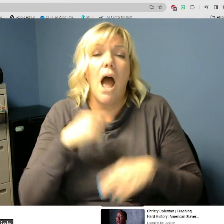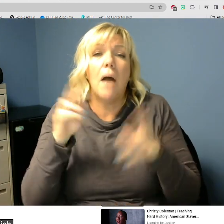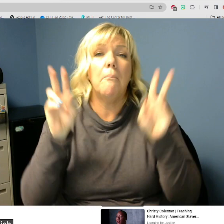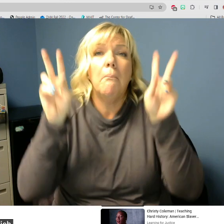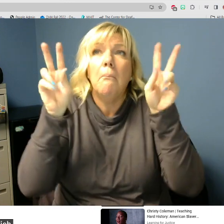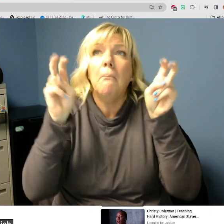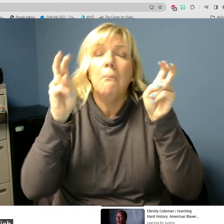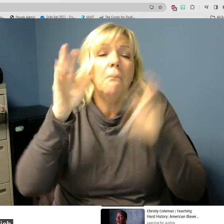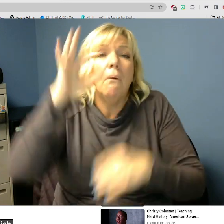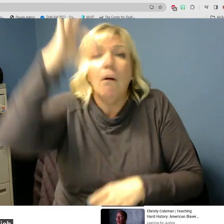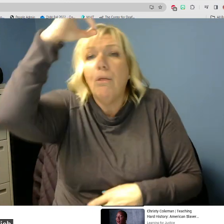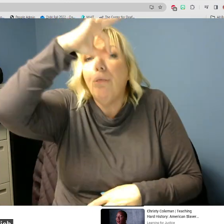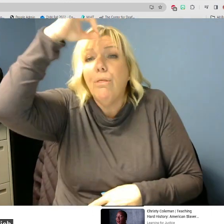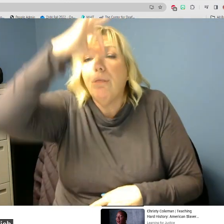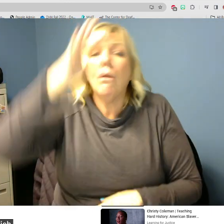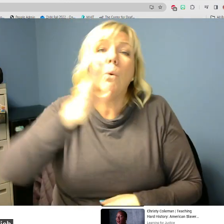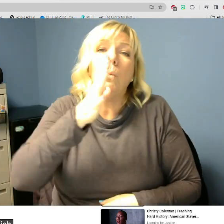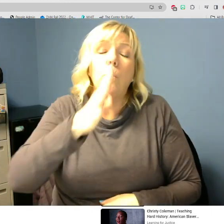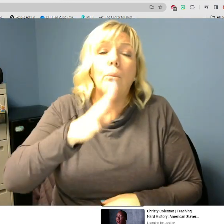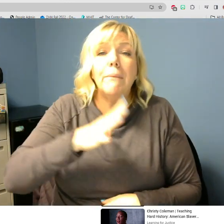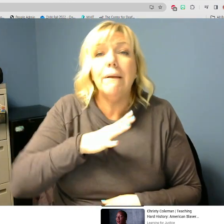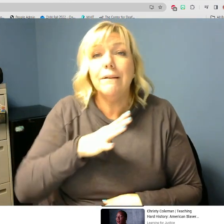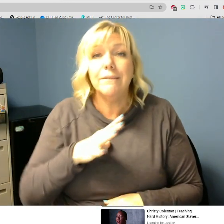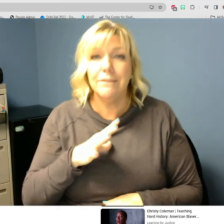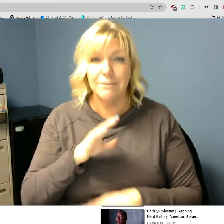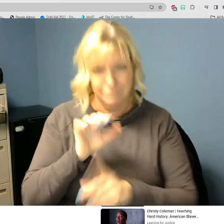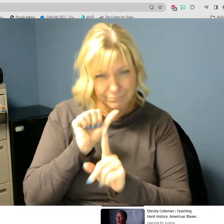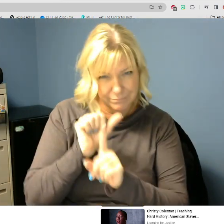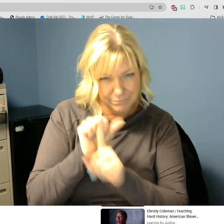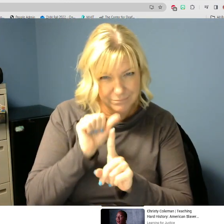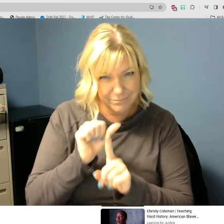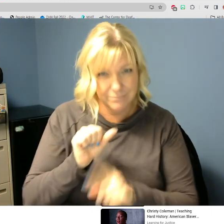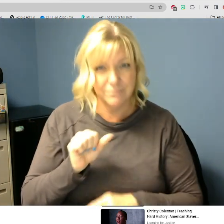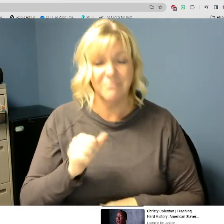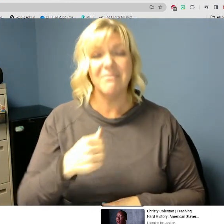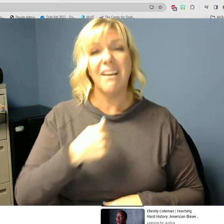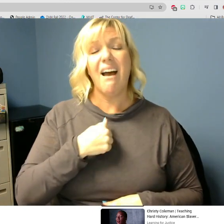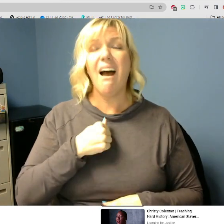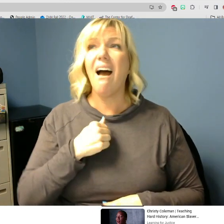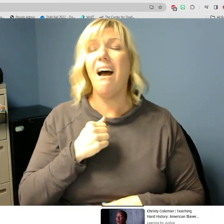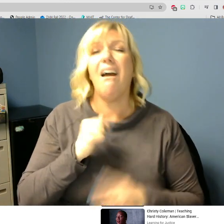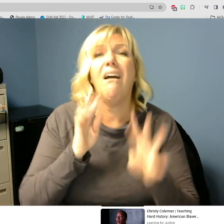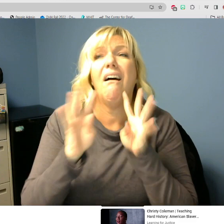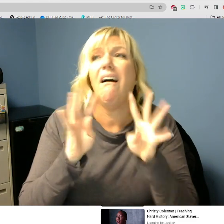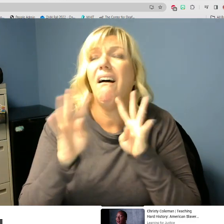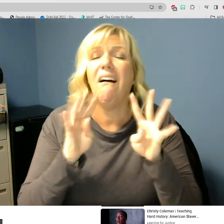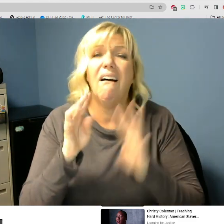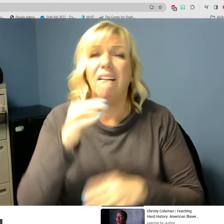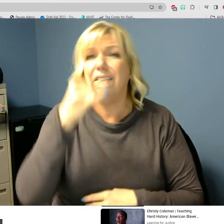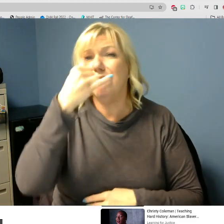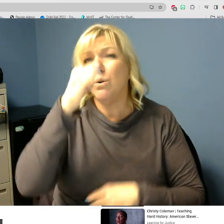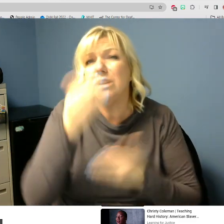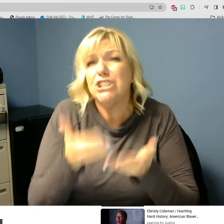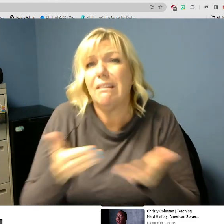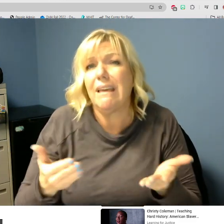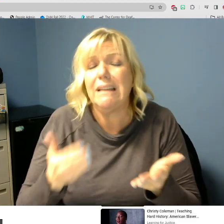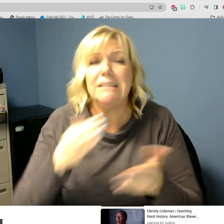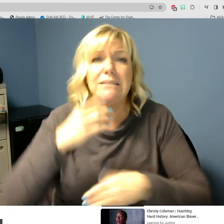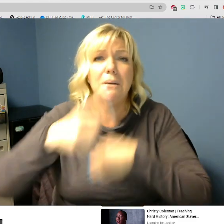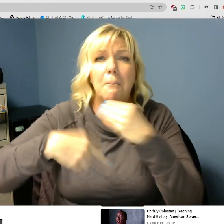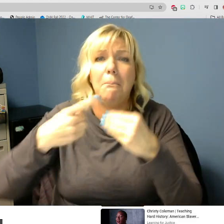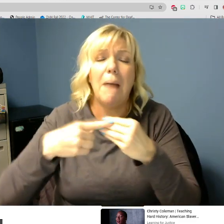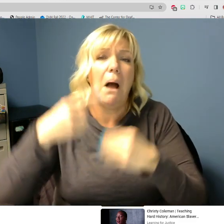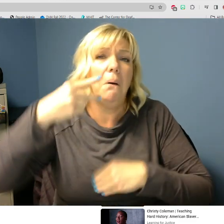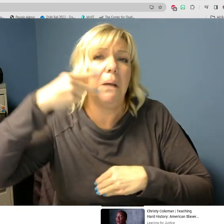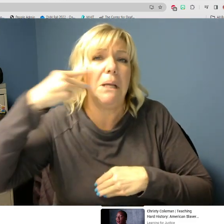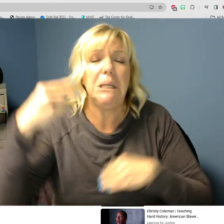woman, and she said some foolish things lately about the Indian War. And so basically she, said, I